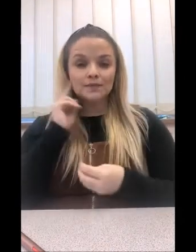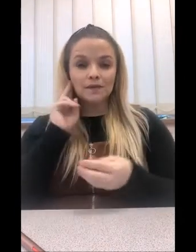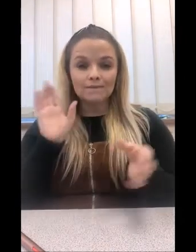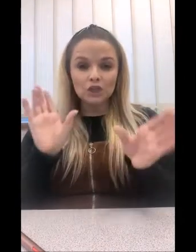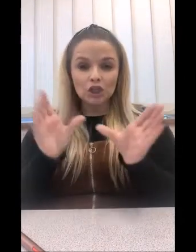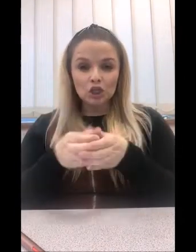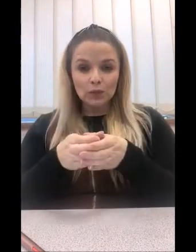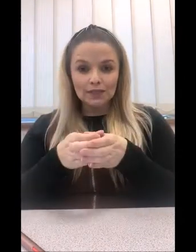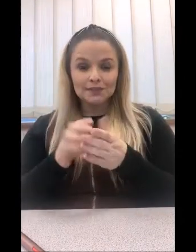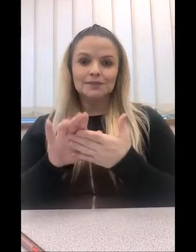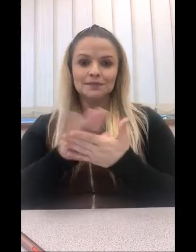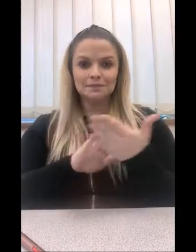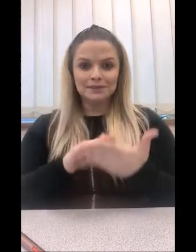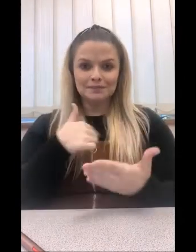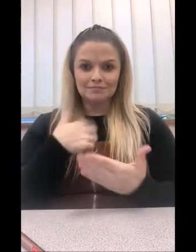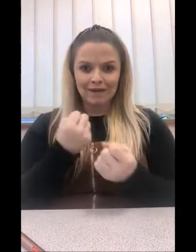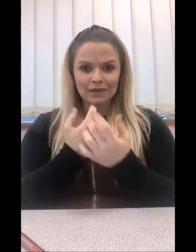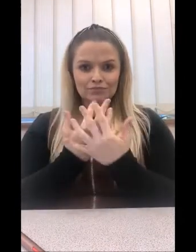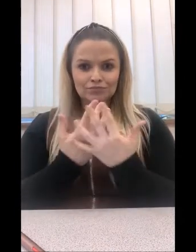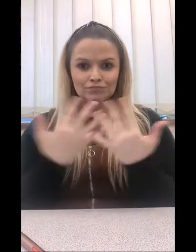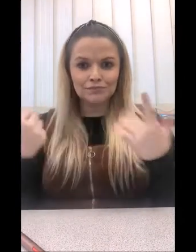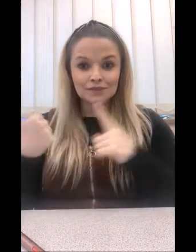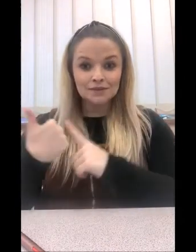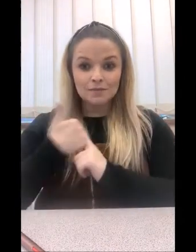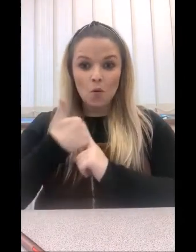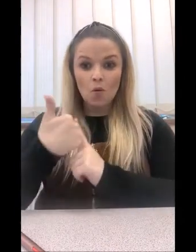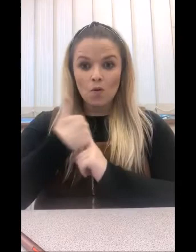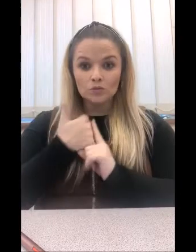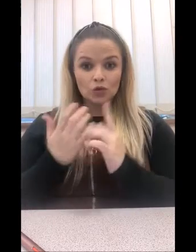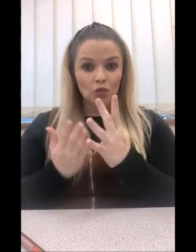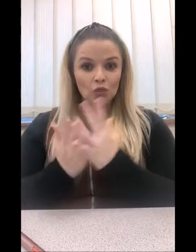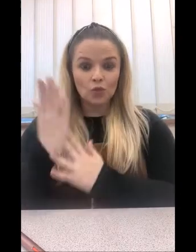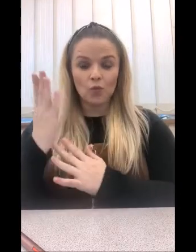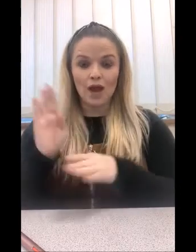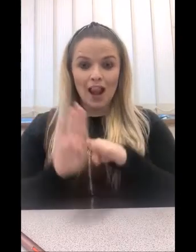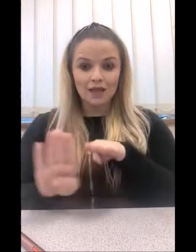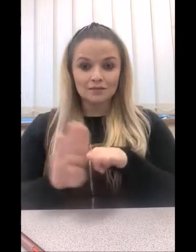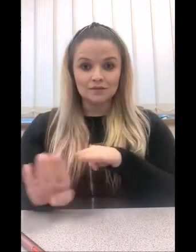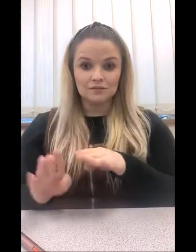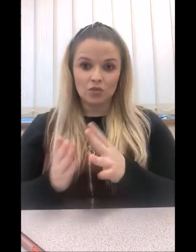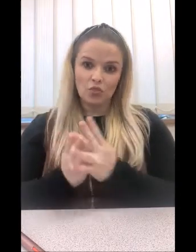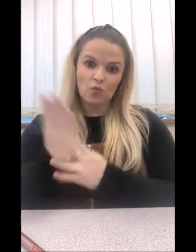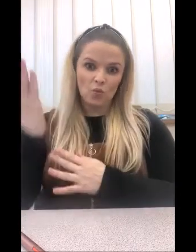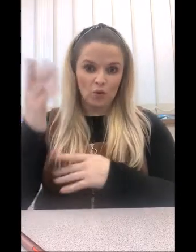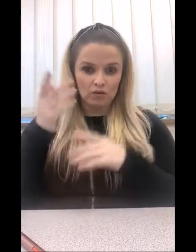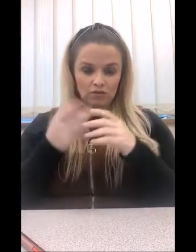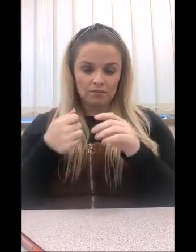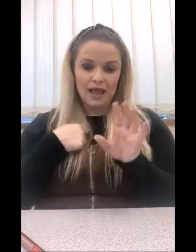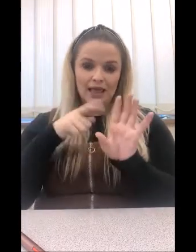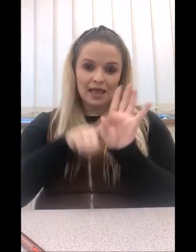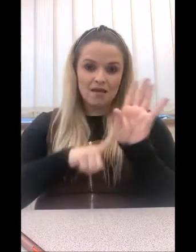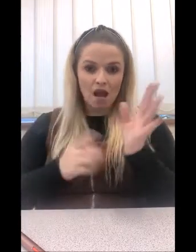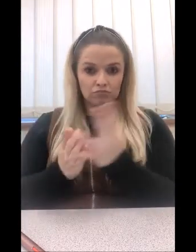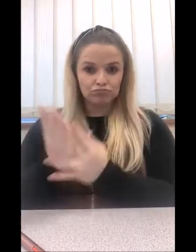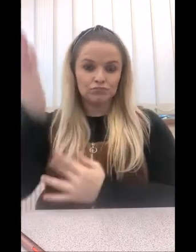and the college had a deaf unit, which meant I had a lot of support in lessons throughout those